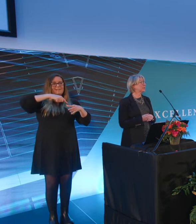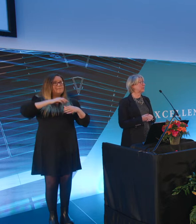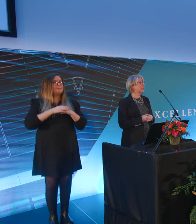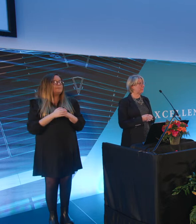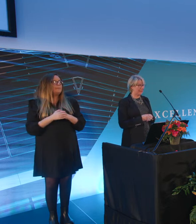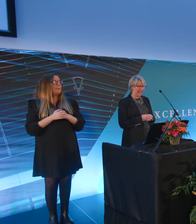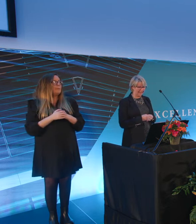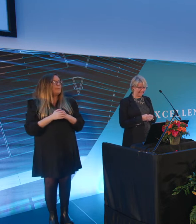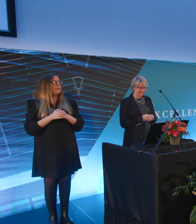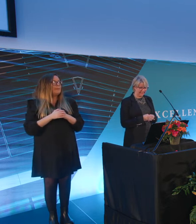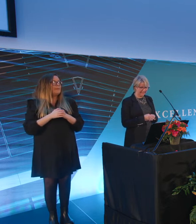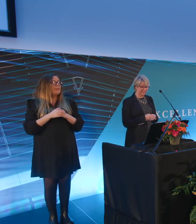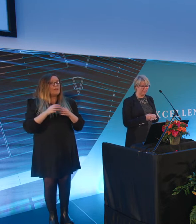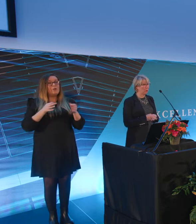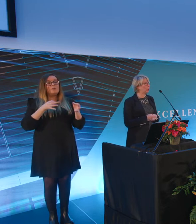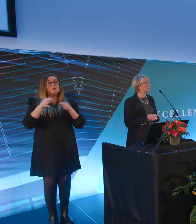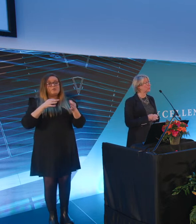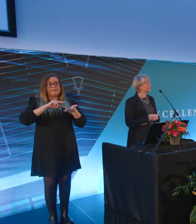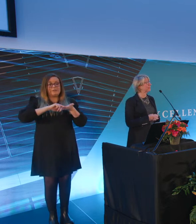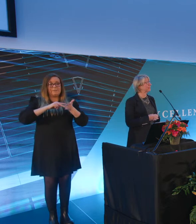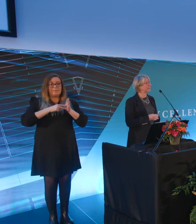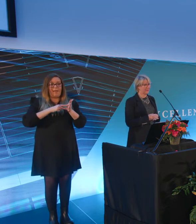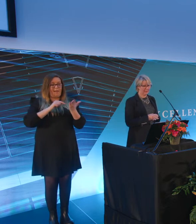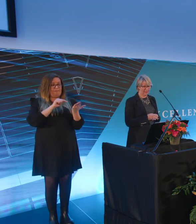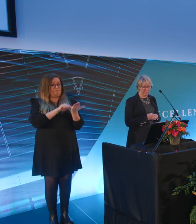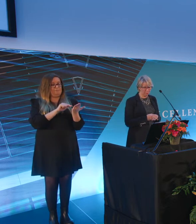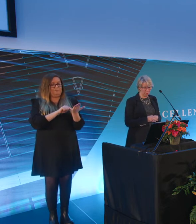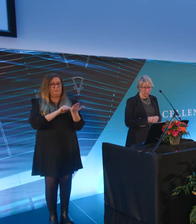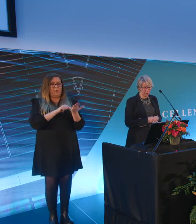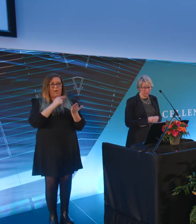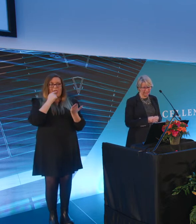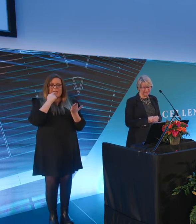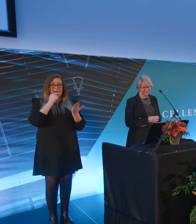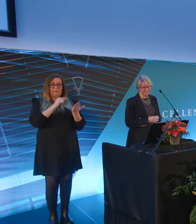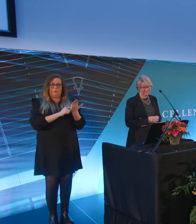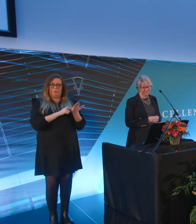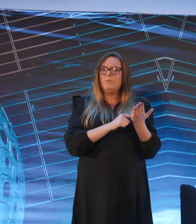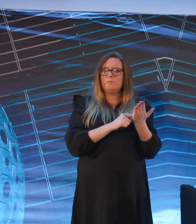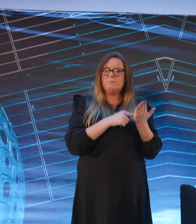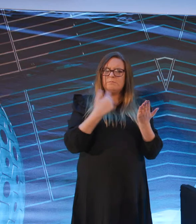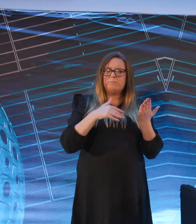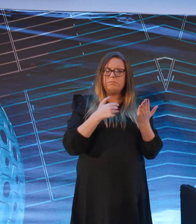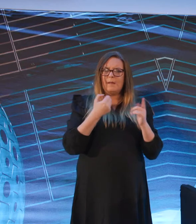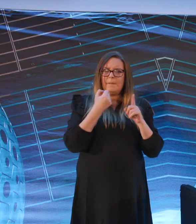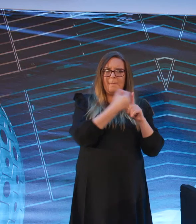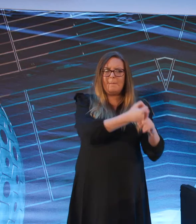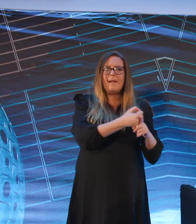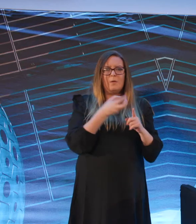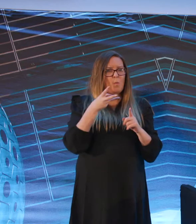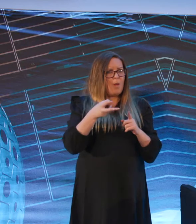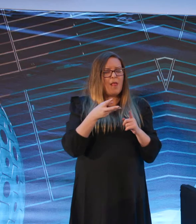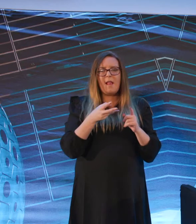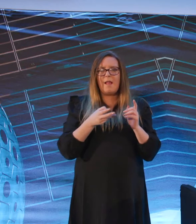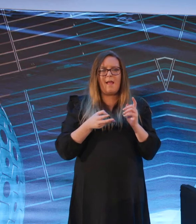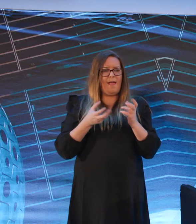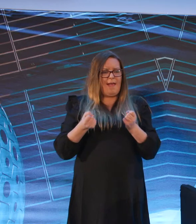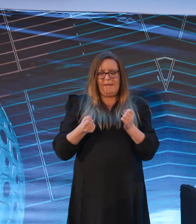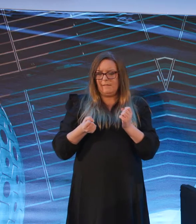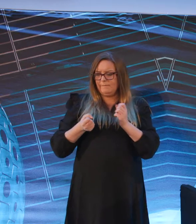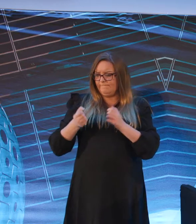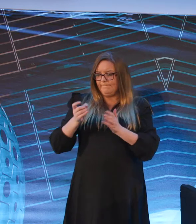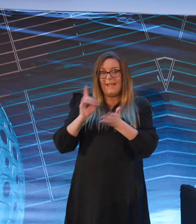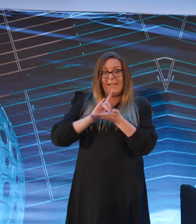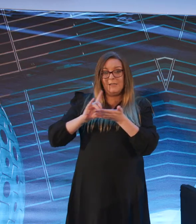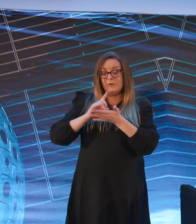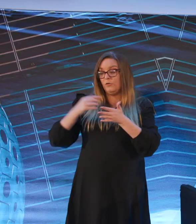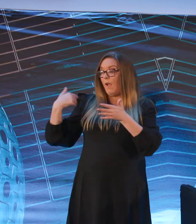Our strategic plan is bold and forward-looking. It builds on our long history of